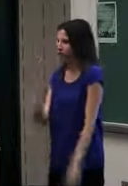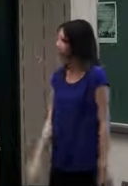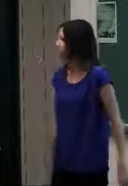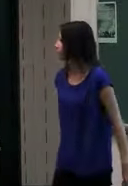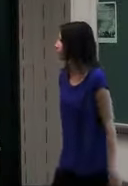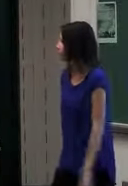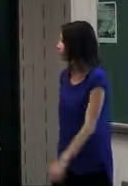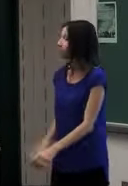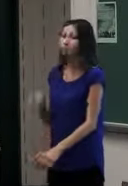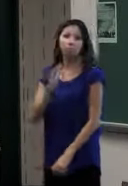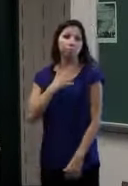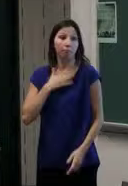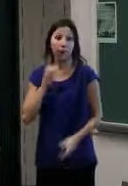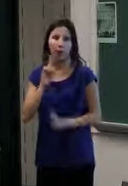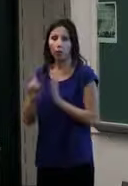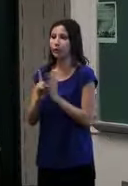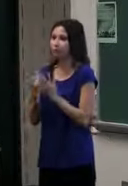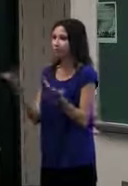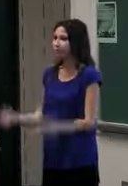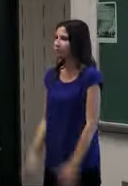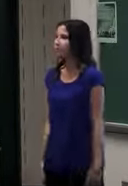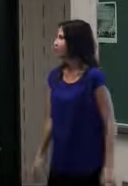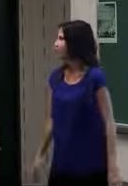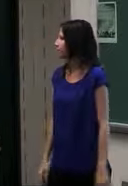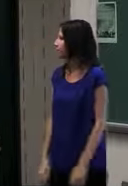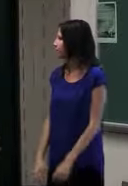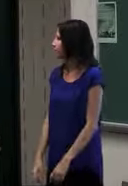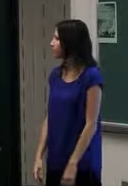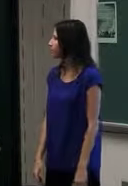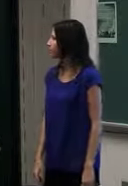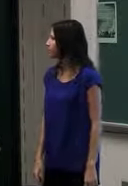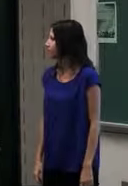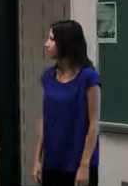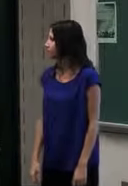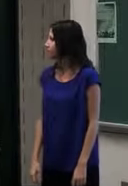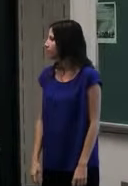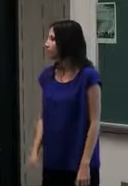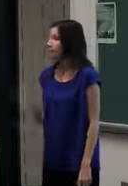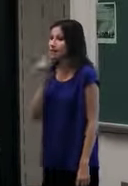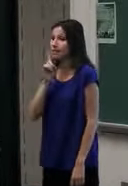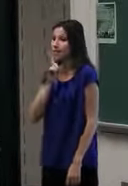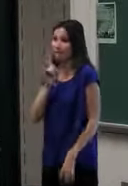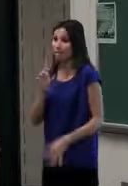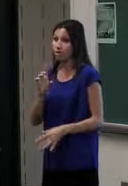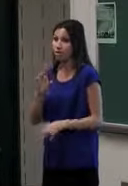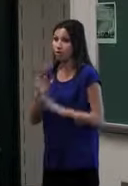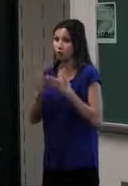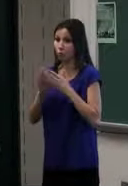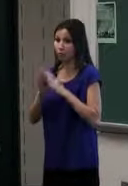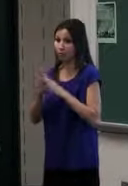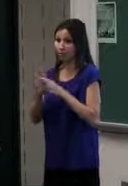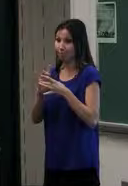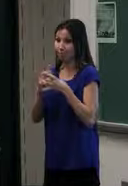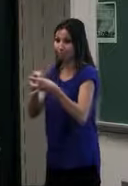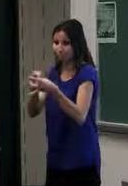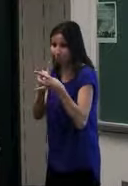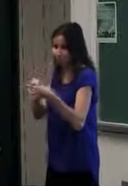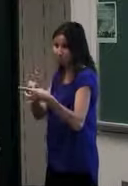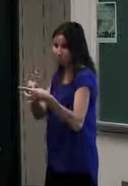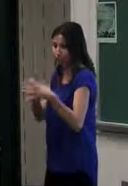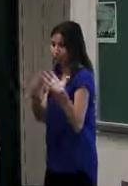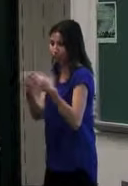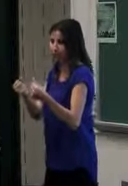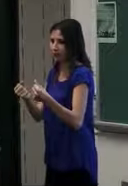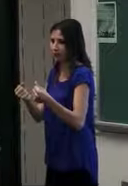Yeah, so that was my hours. Okay, strengthen connection with the deaf community. I absolutely think that